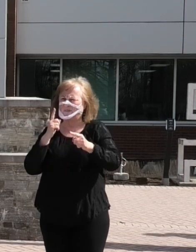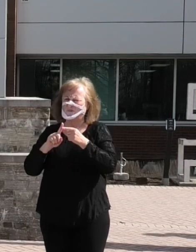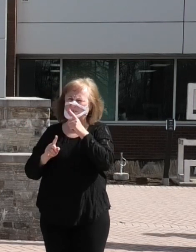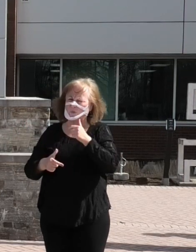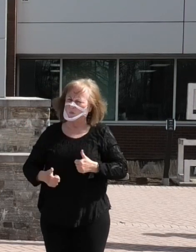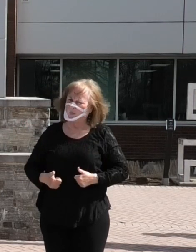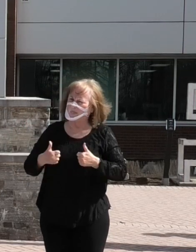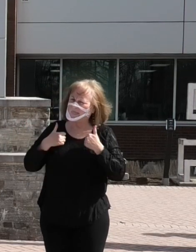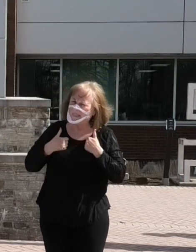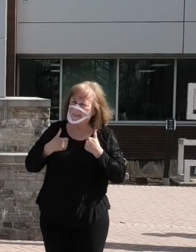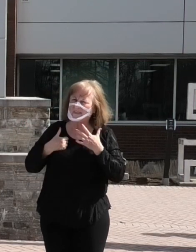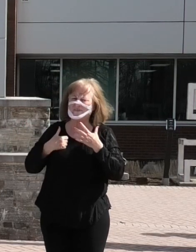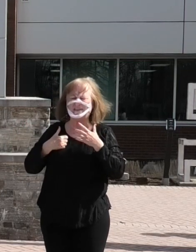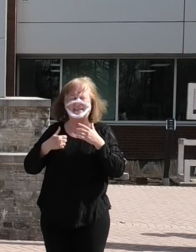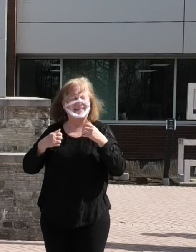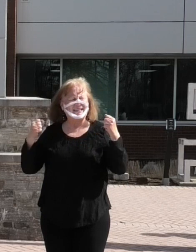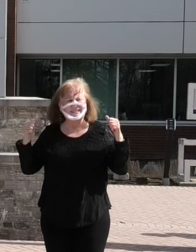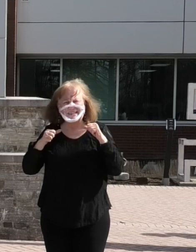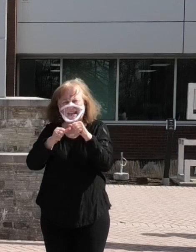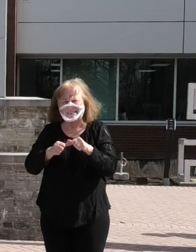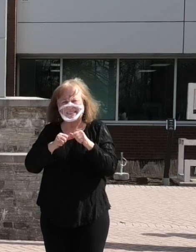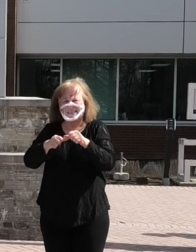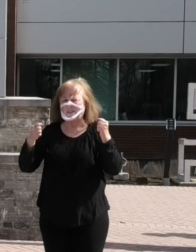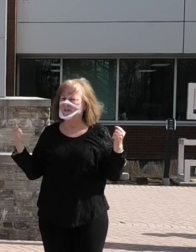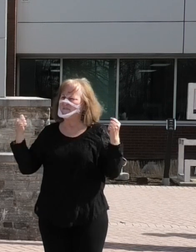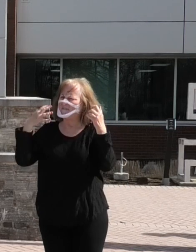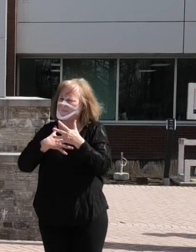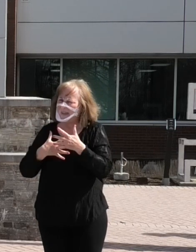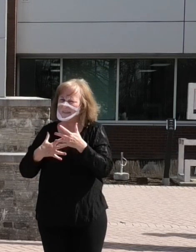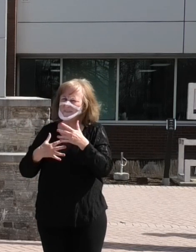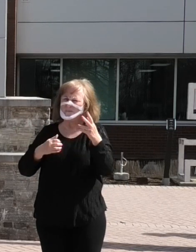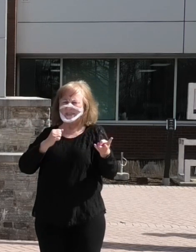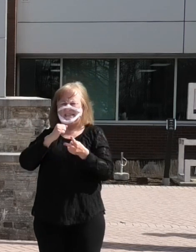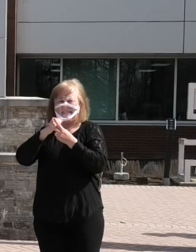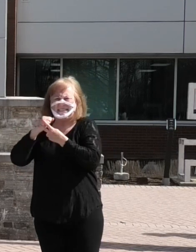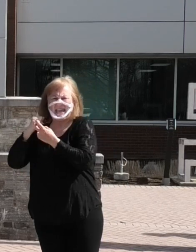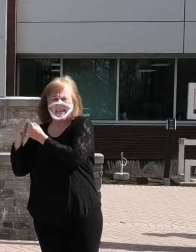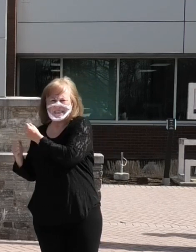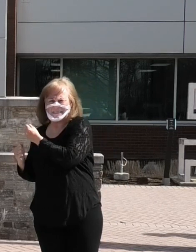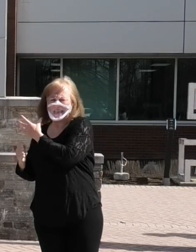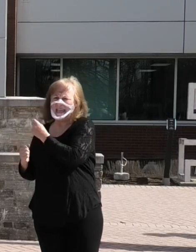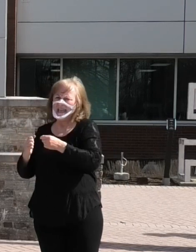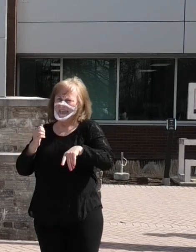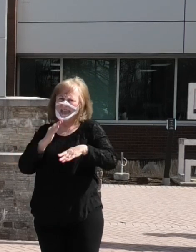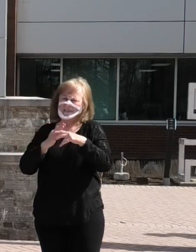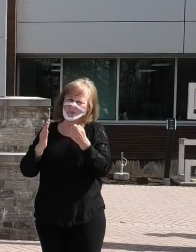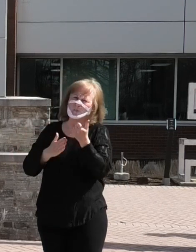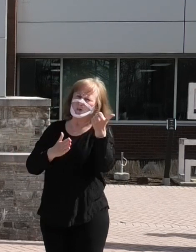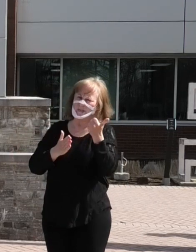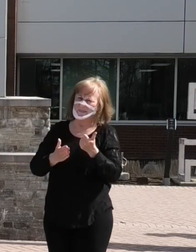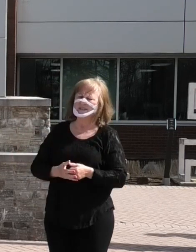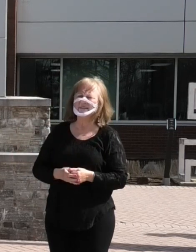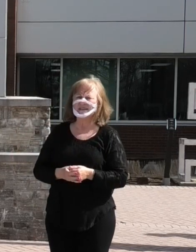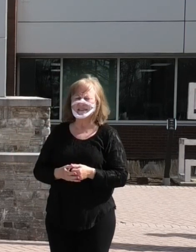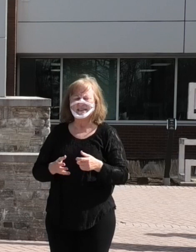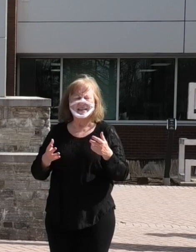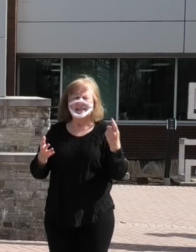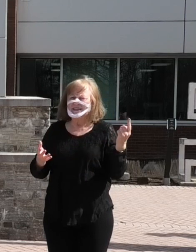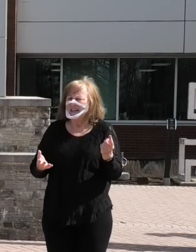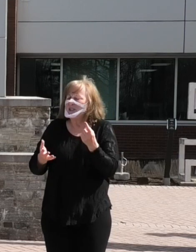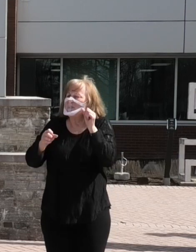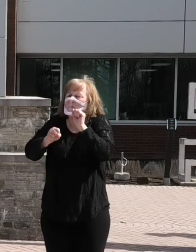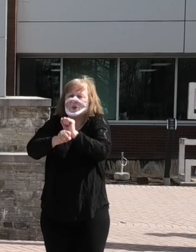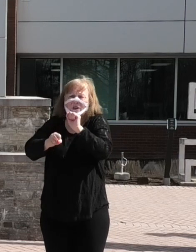live in constant fear of being detained and deported, while simply